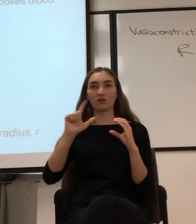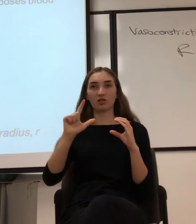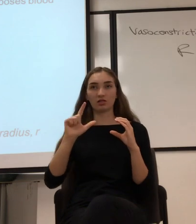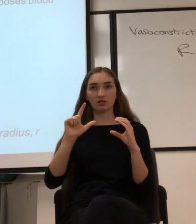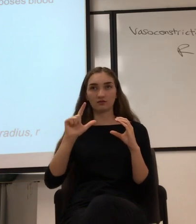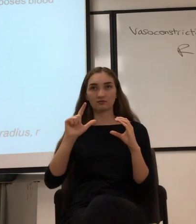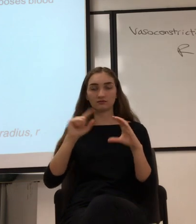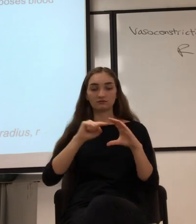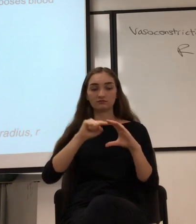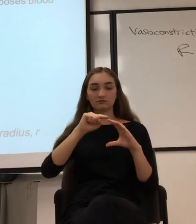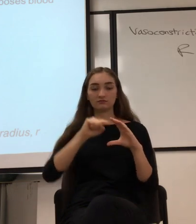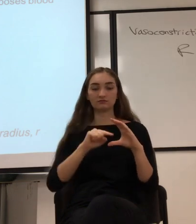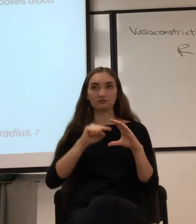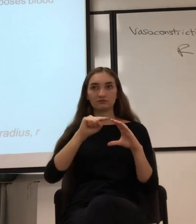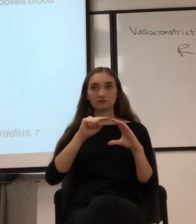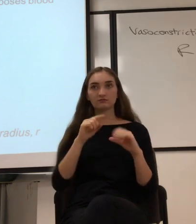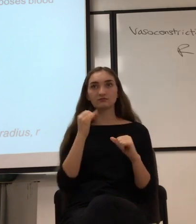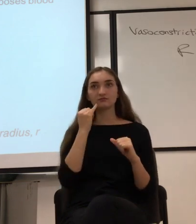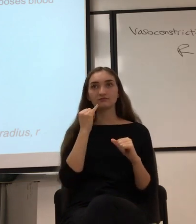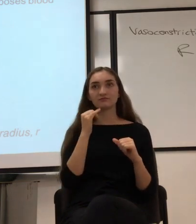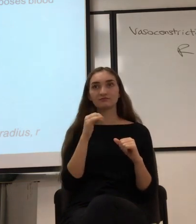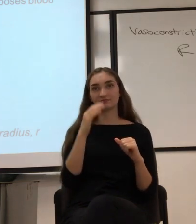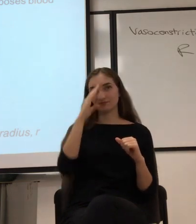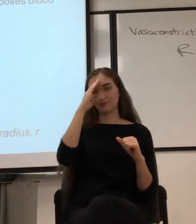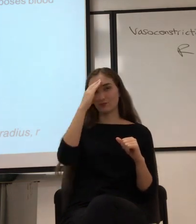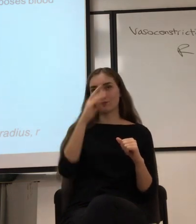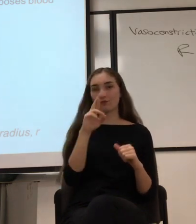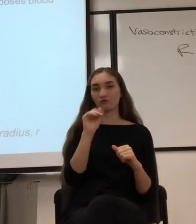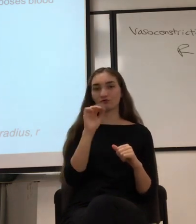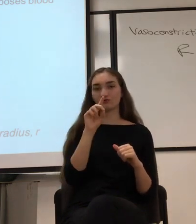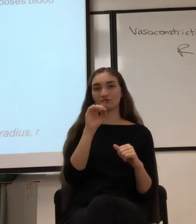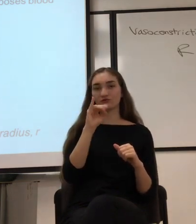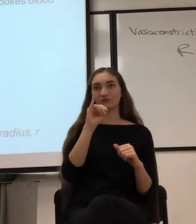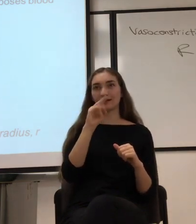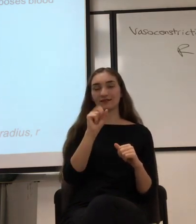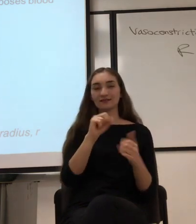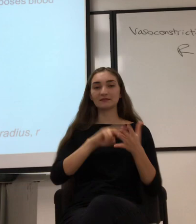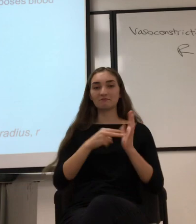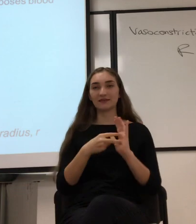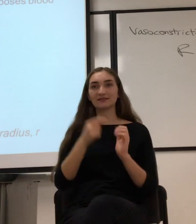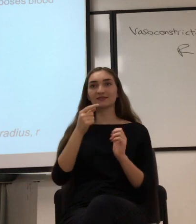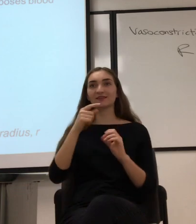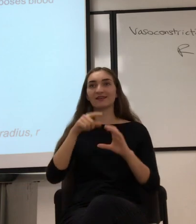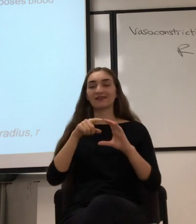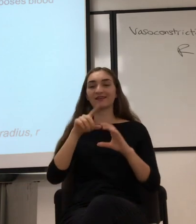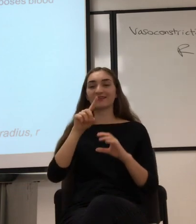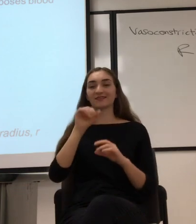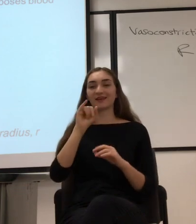So this is my lumen. You know, radius is half the diameter,